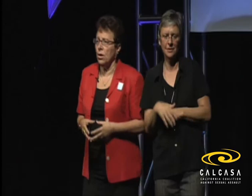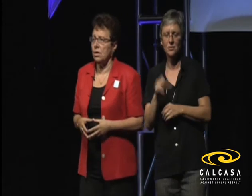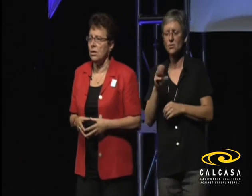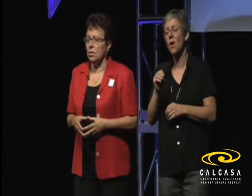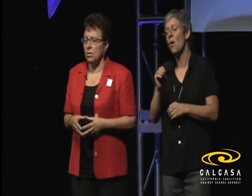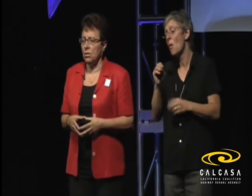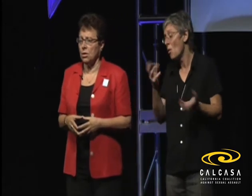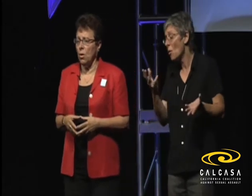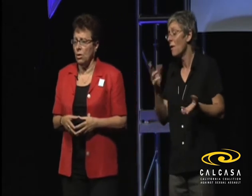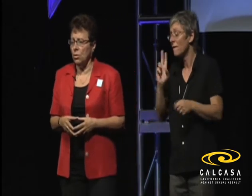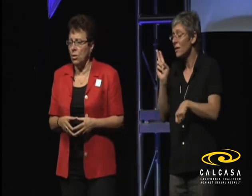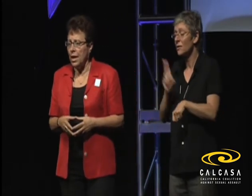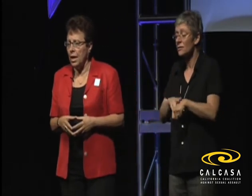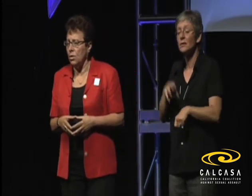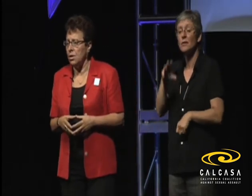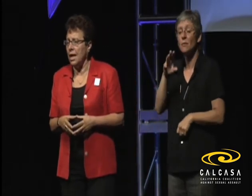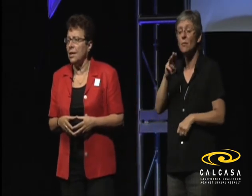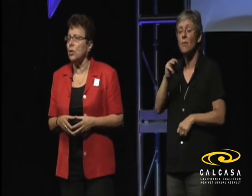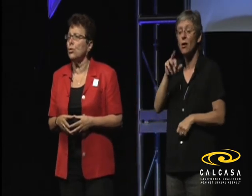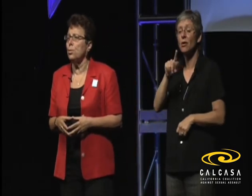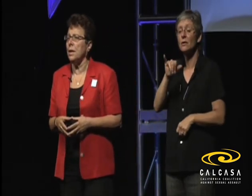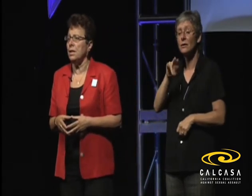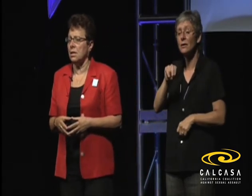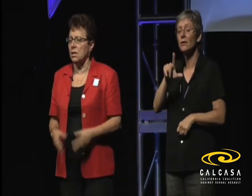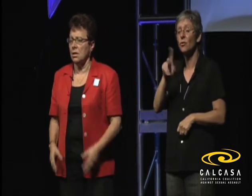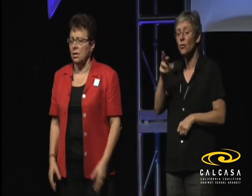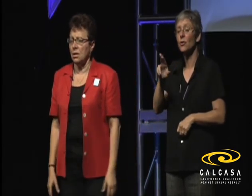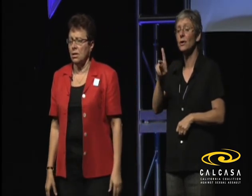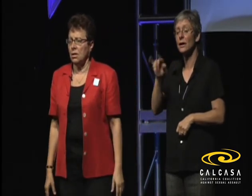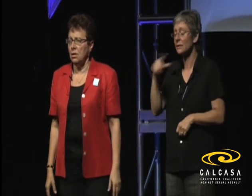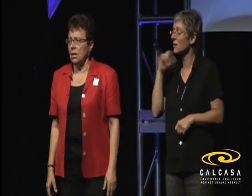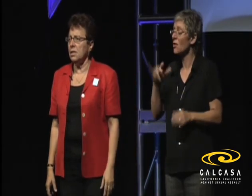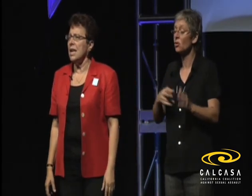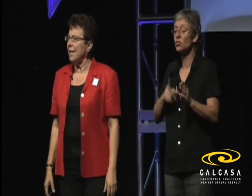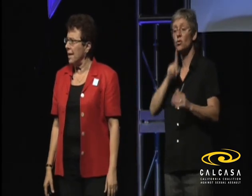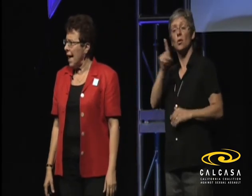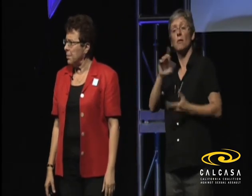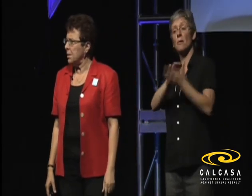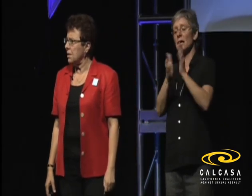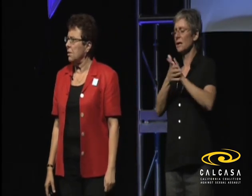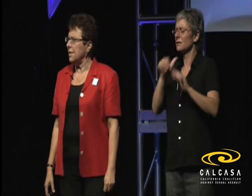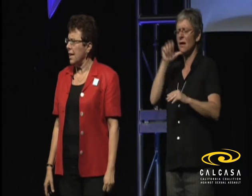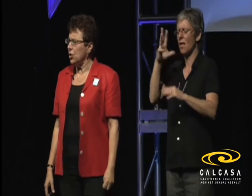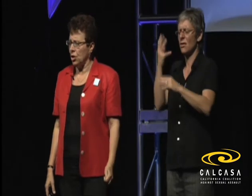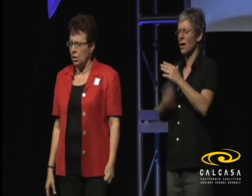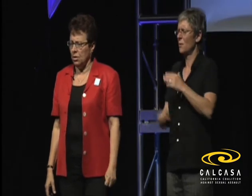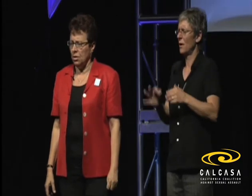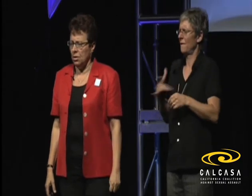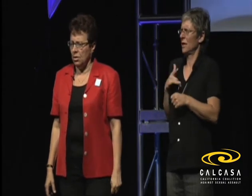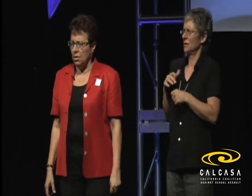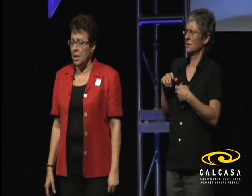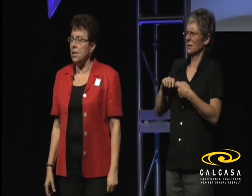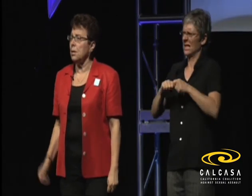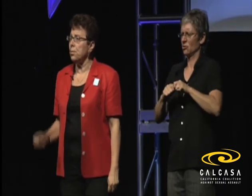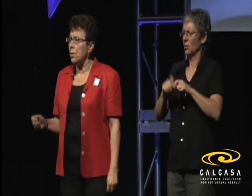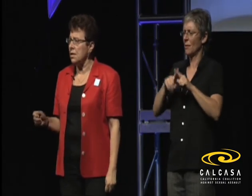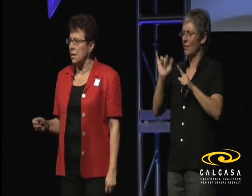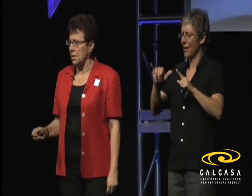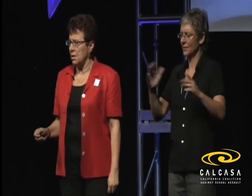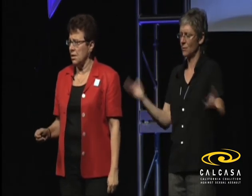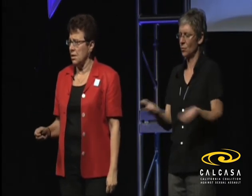of course, does Martin Luther King, who said that true peace is not the absence of tension, it